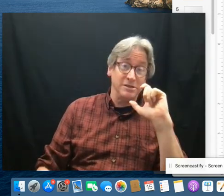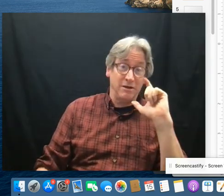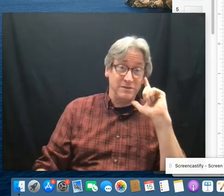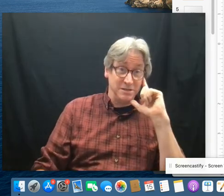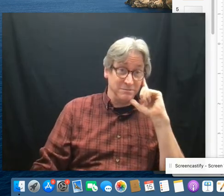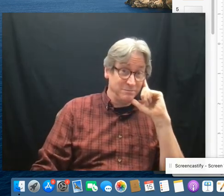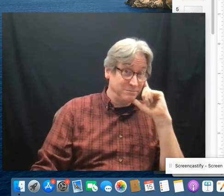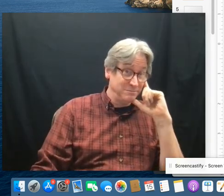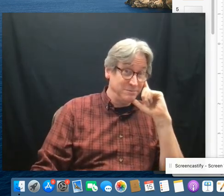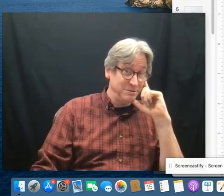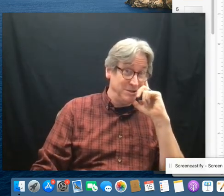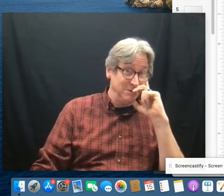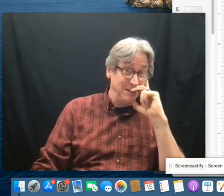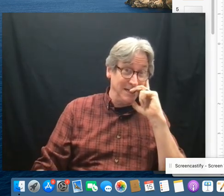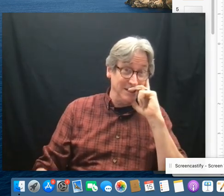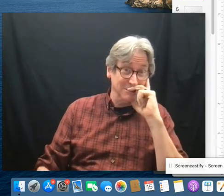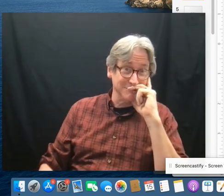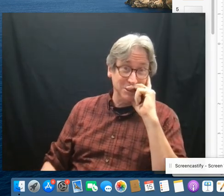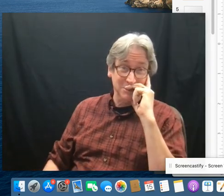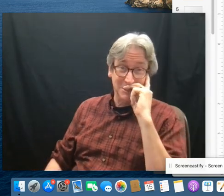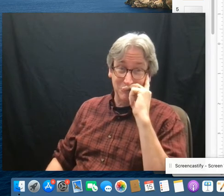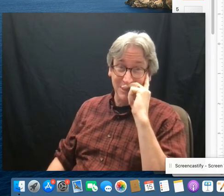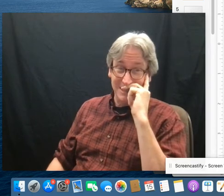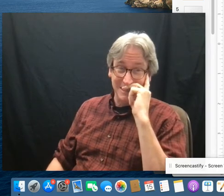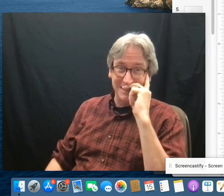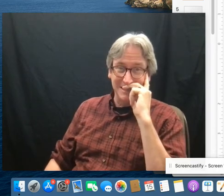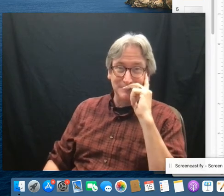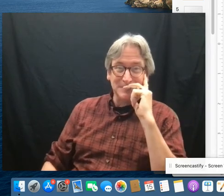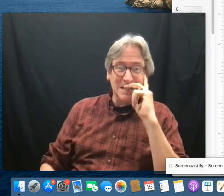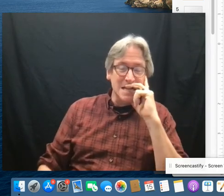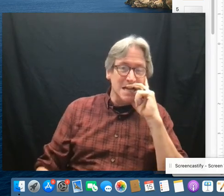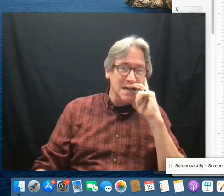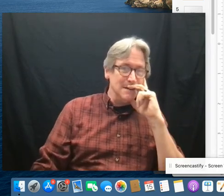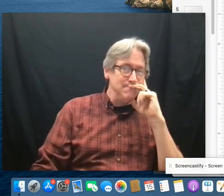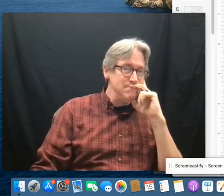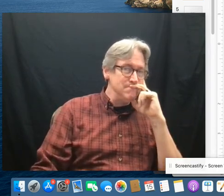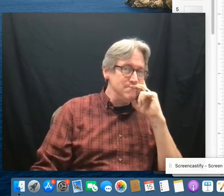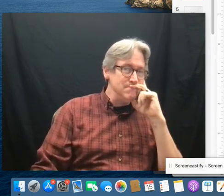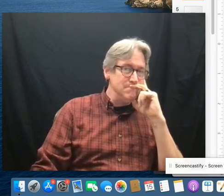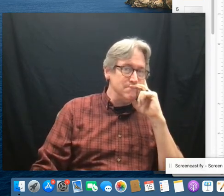been in this office in nearly a year, so it's really dusty.